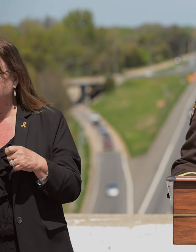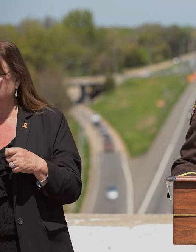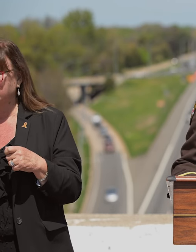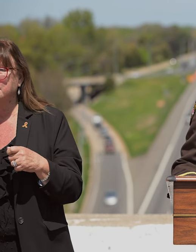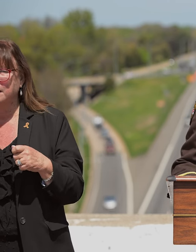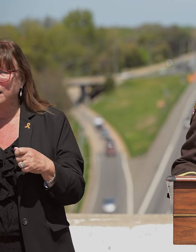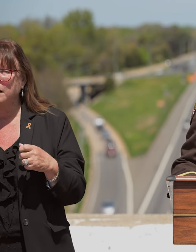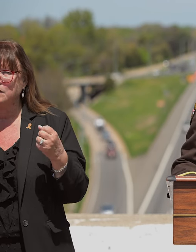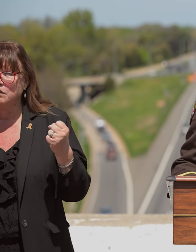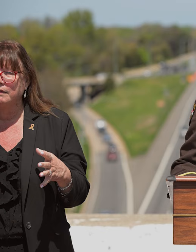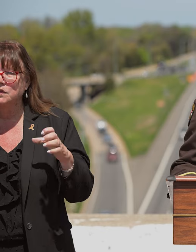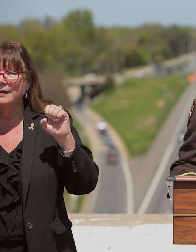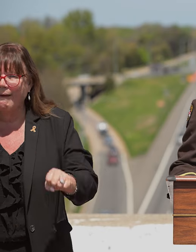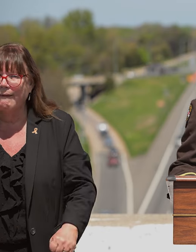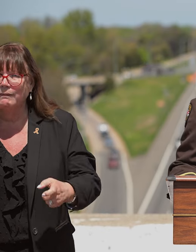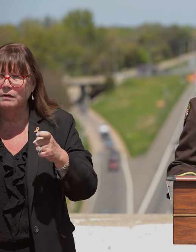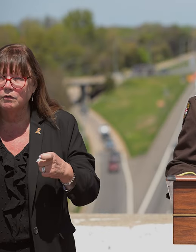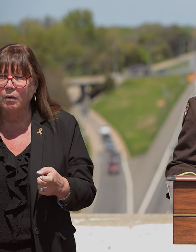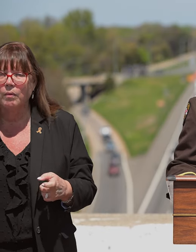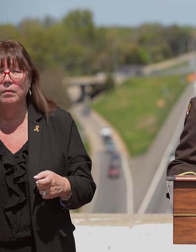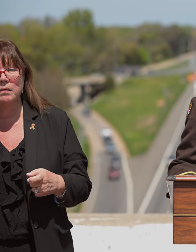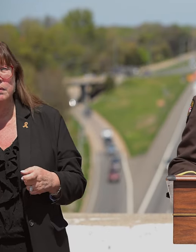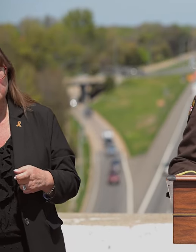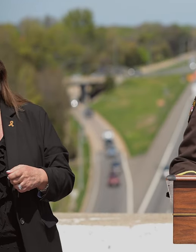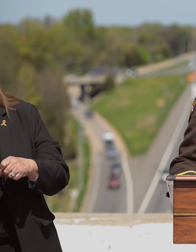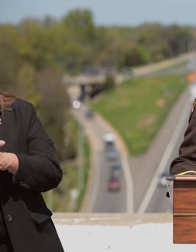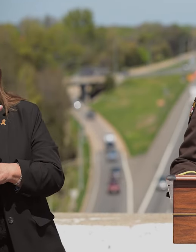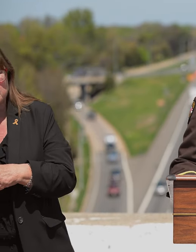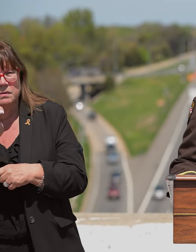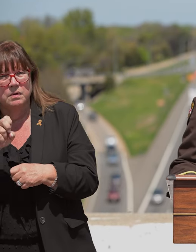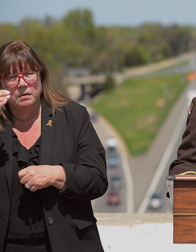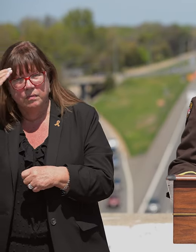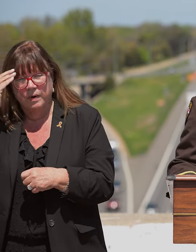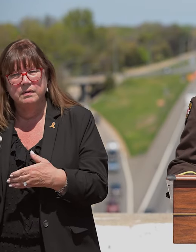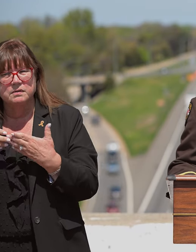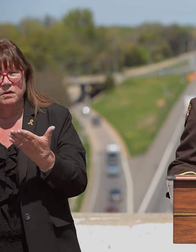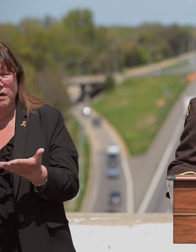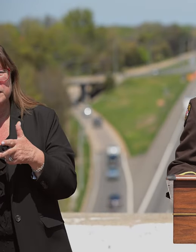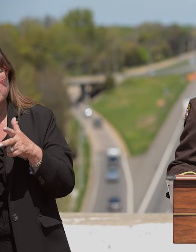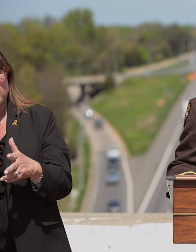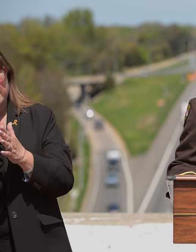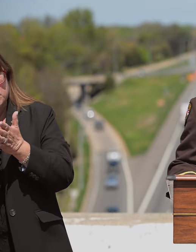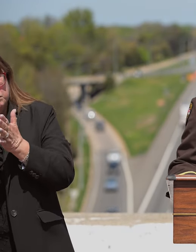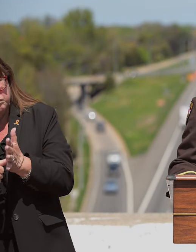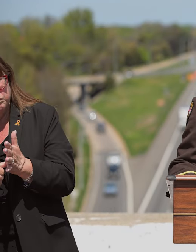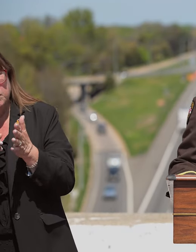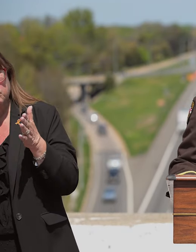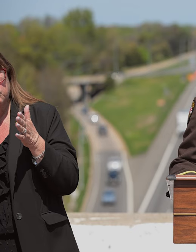motorists have control over. Work Zone Awareness Week offers a platform to stress road